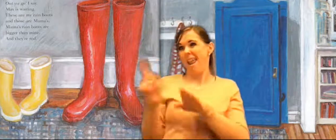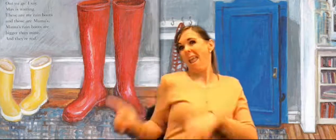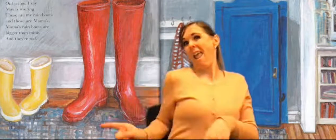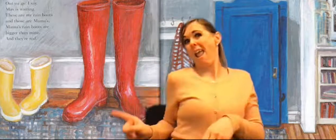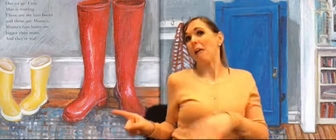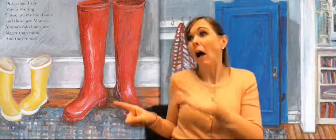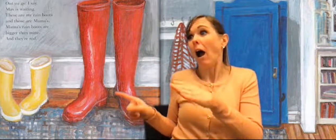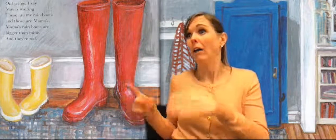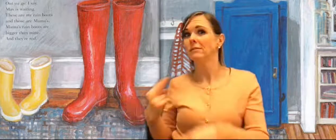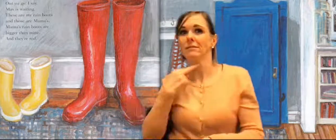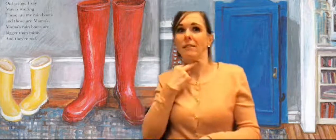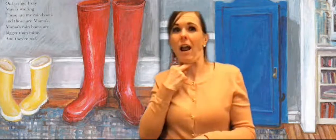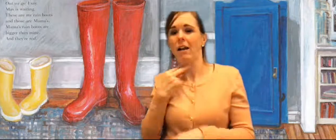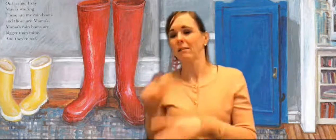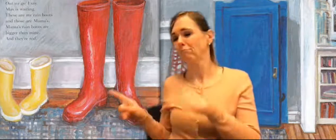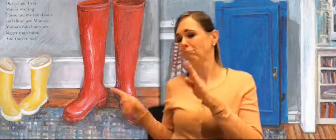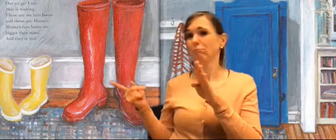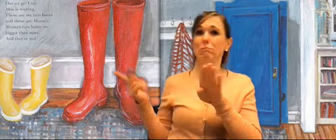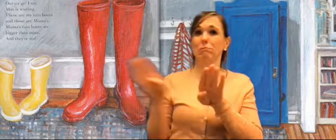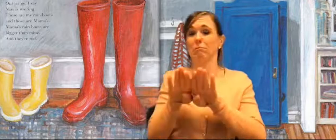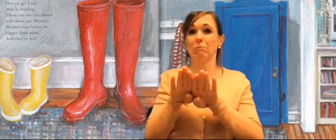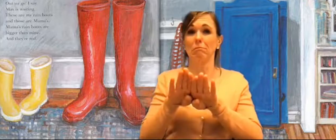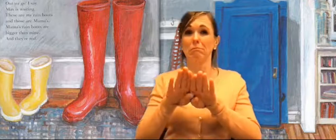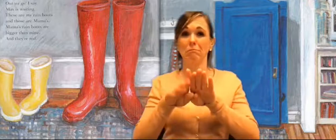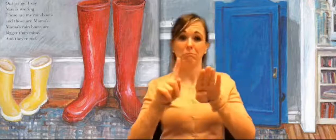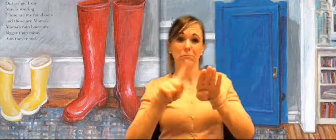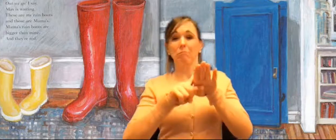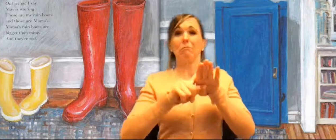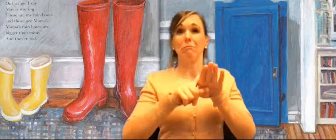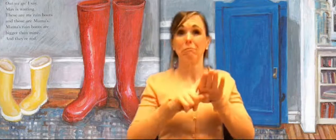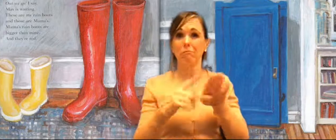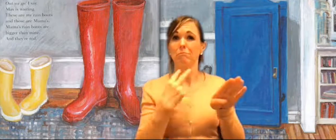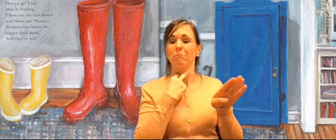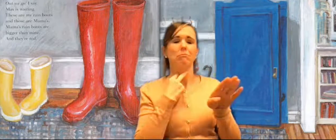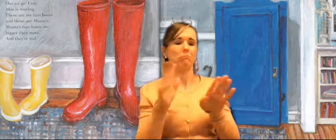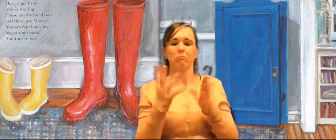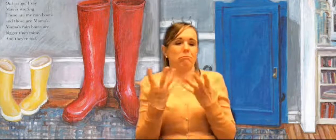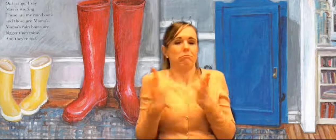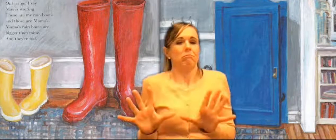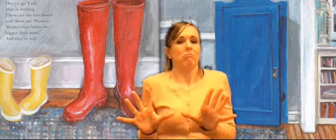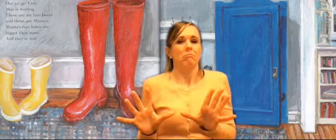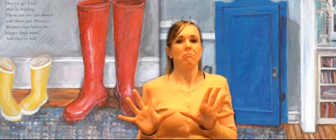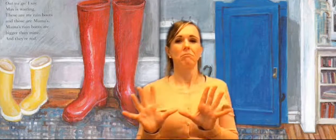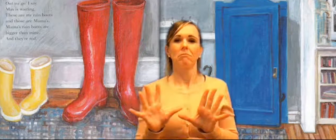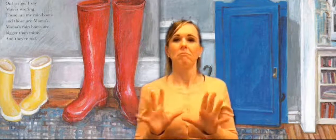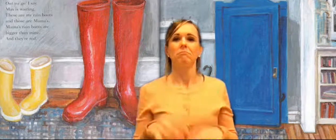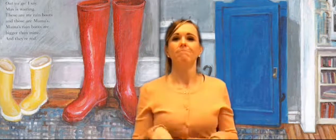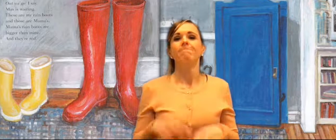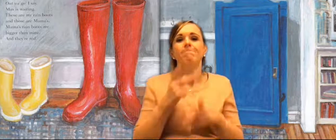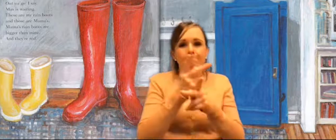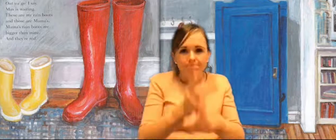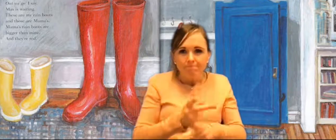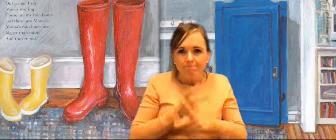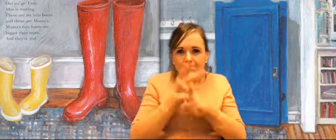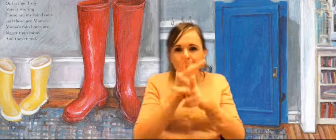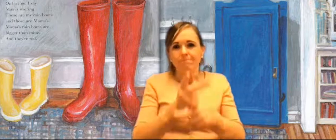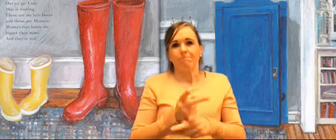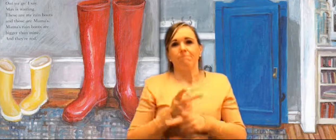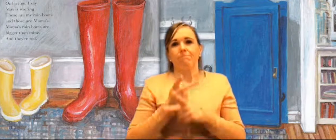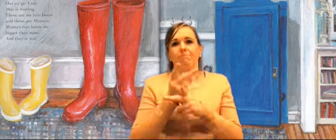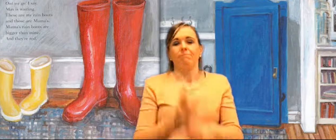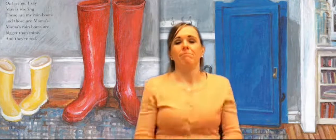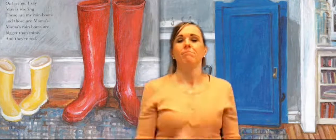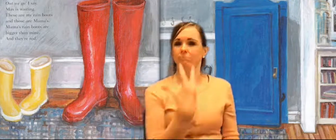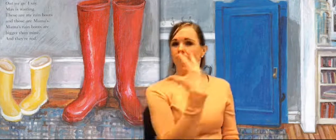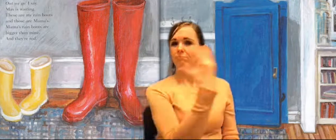with his tail stuck inside. We don't want that. So we have to be careful when we go out.